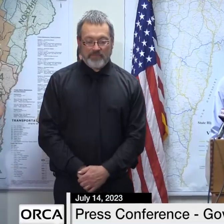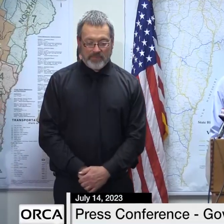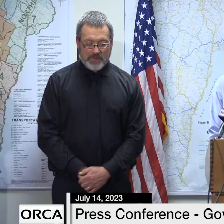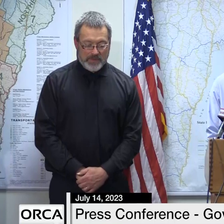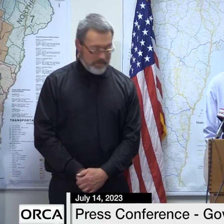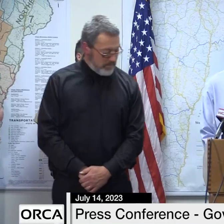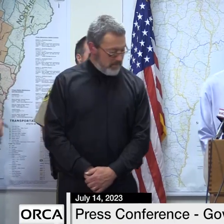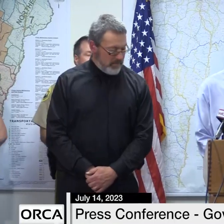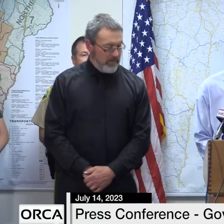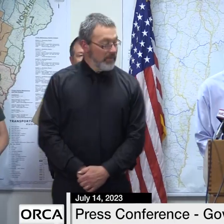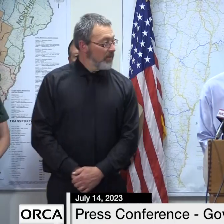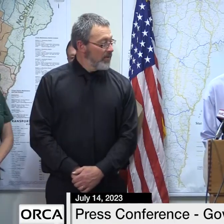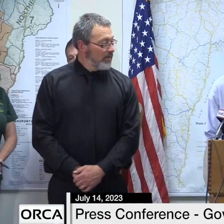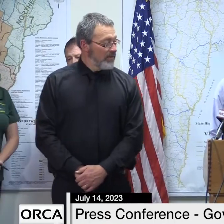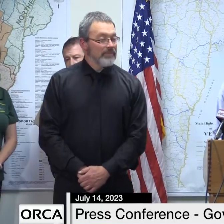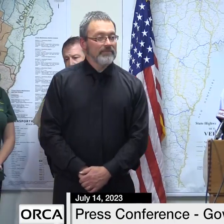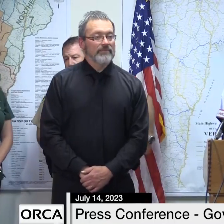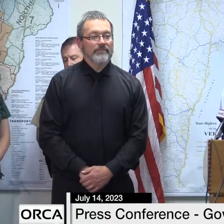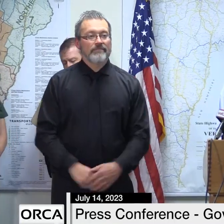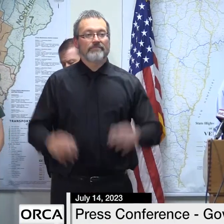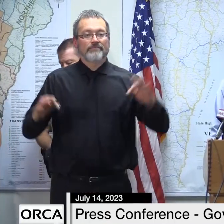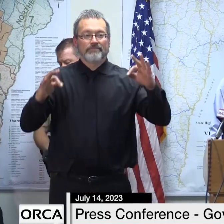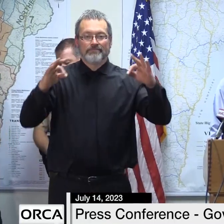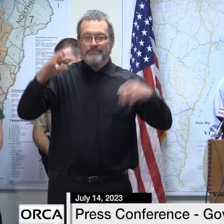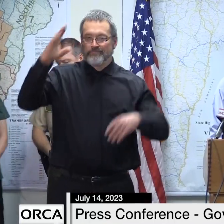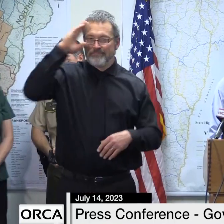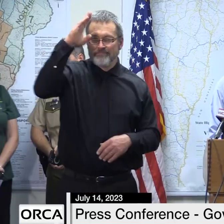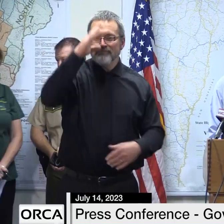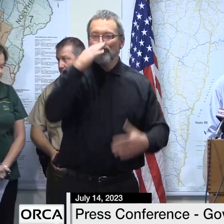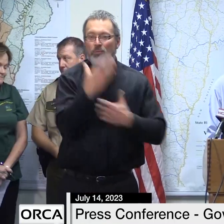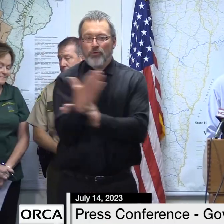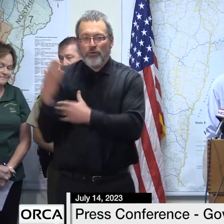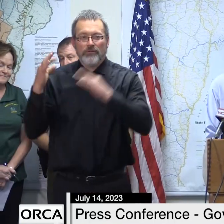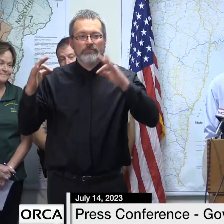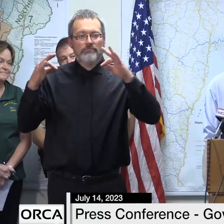Good morning, everyone. Thanks very much for being here for today's update.